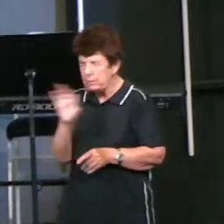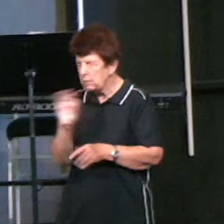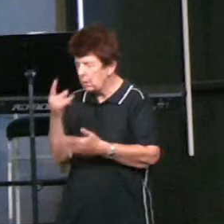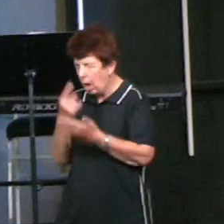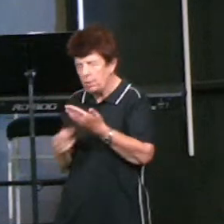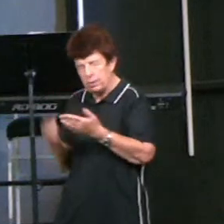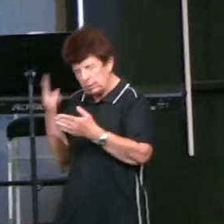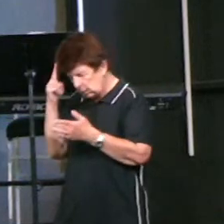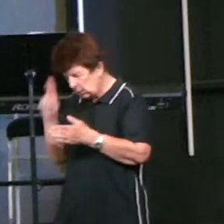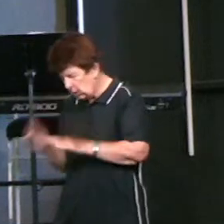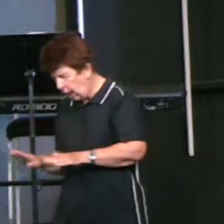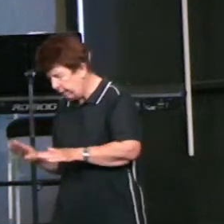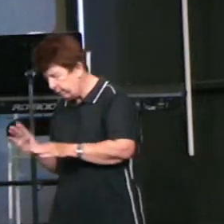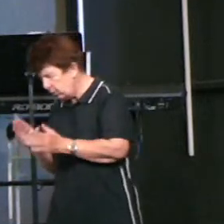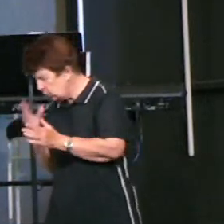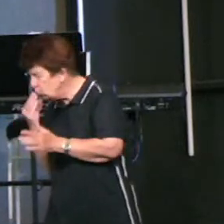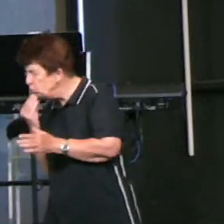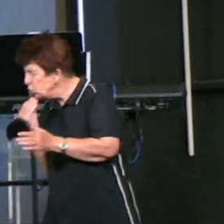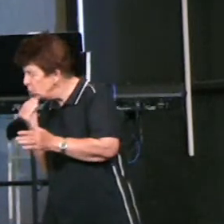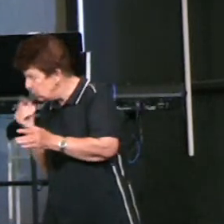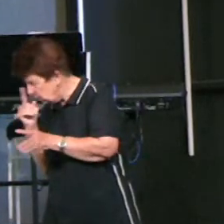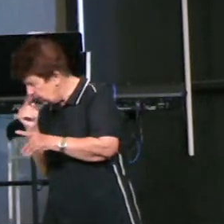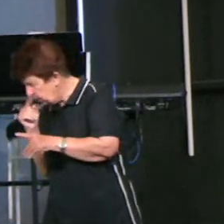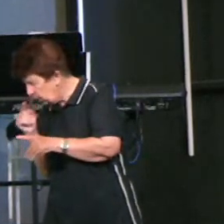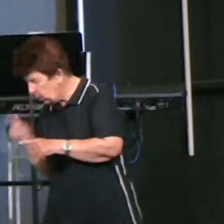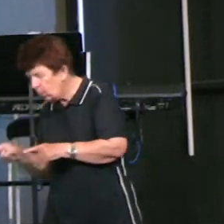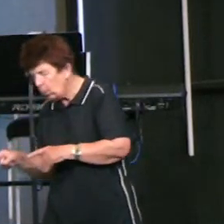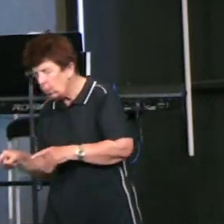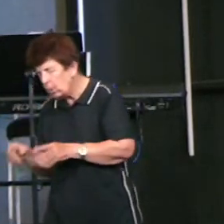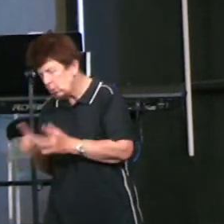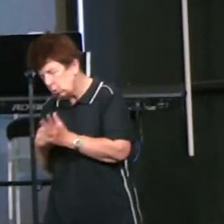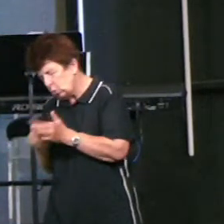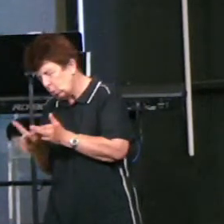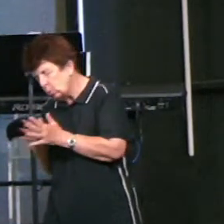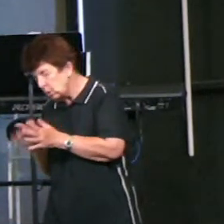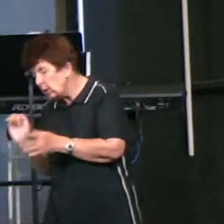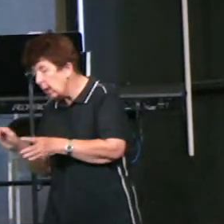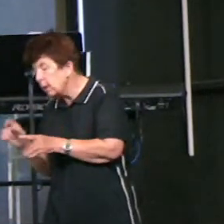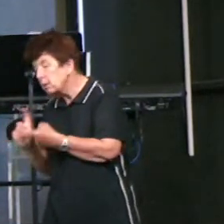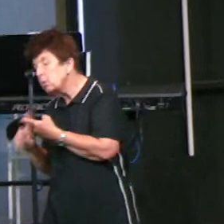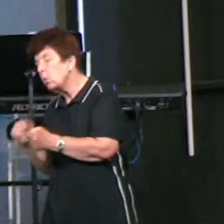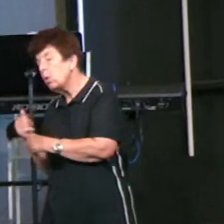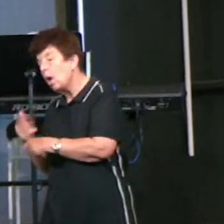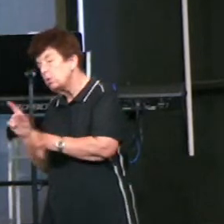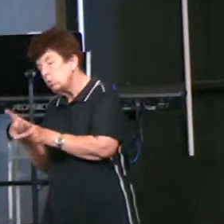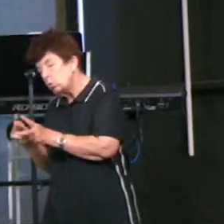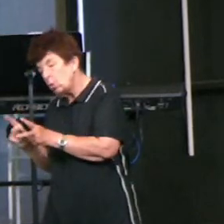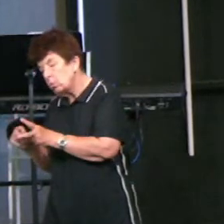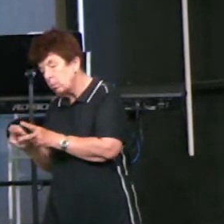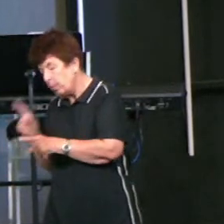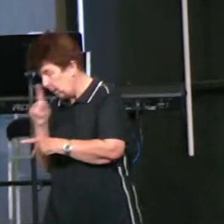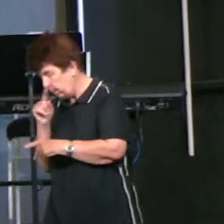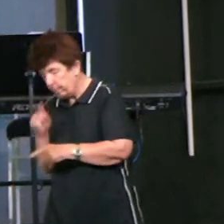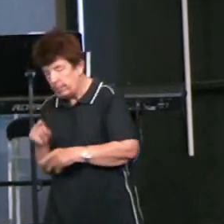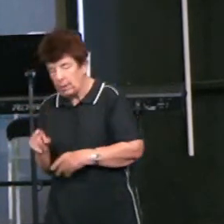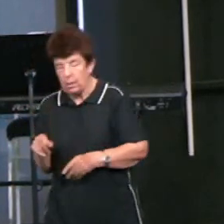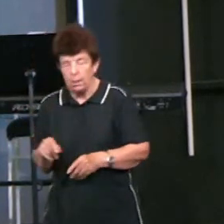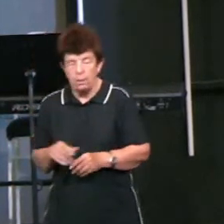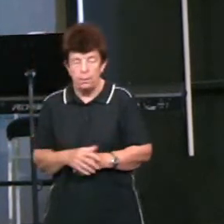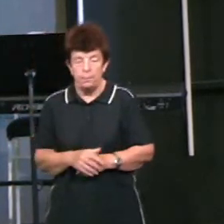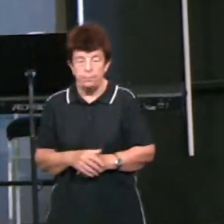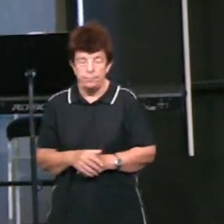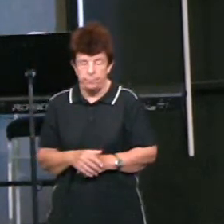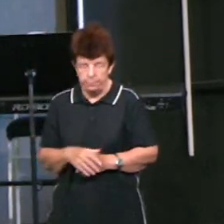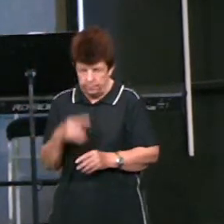for the Jews. They're still God's chosen people, but Christ didn't just die for the Jews. And so